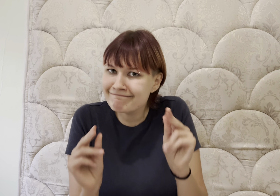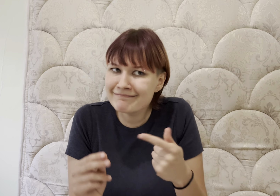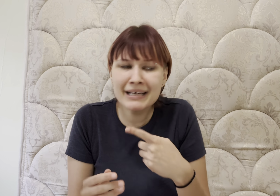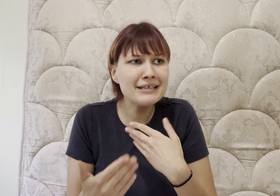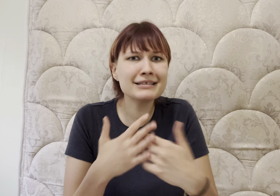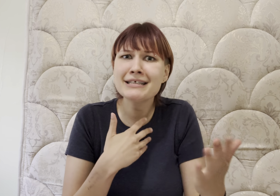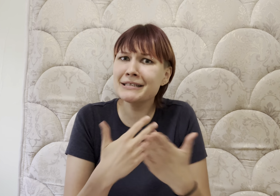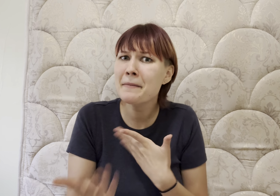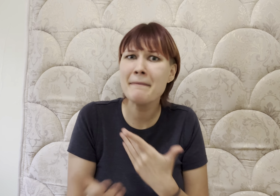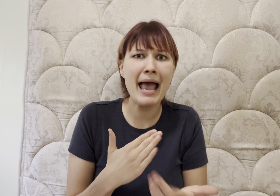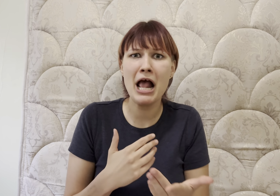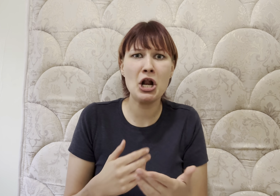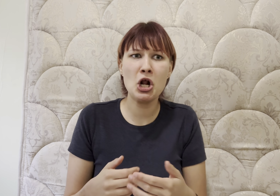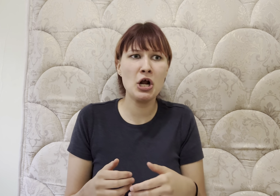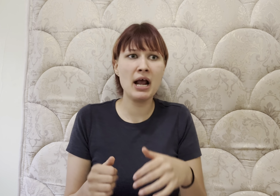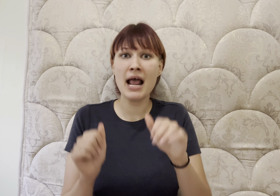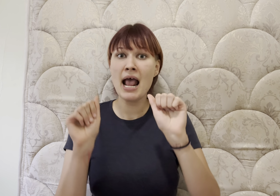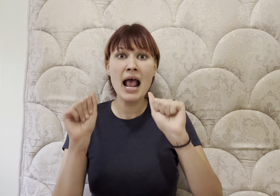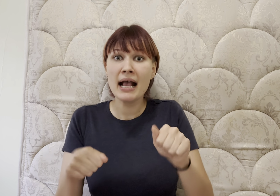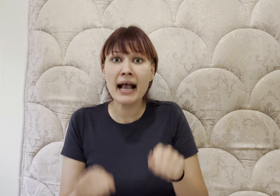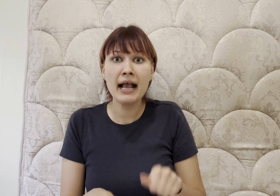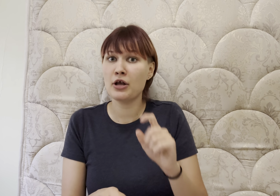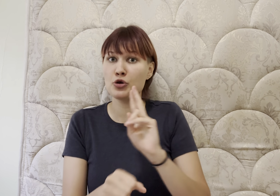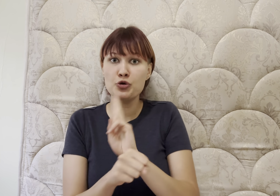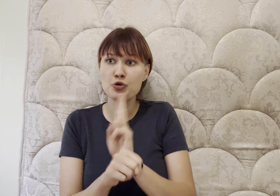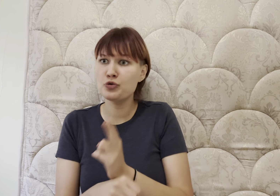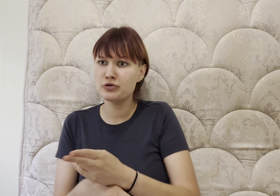and choose. They use different tools from all